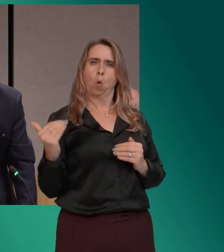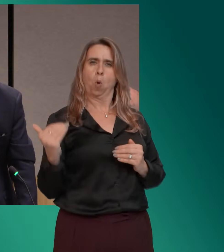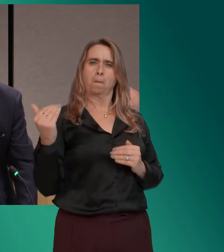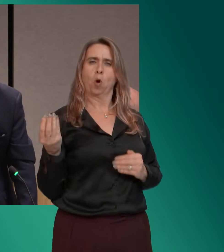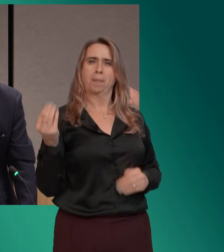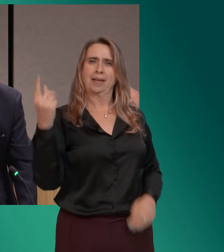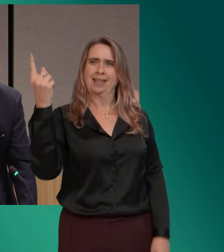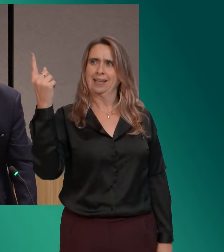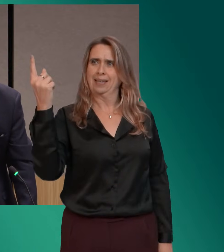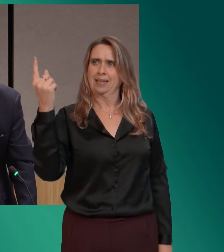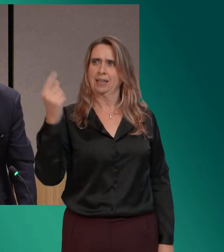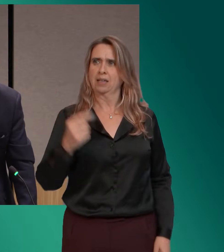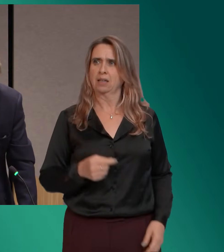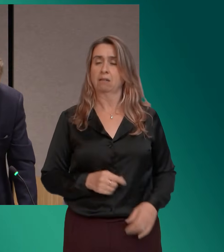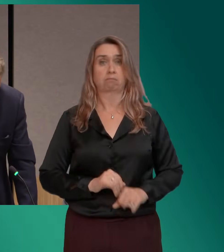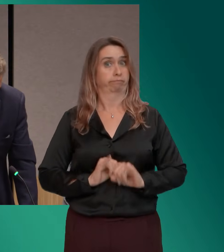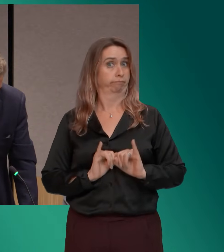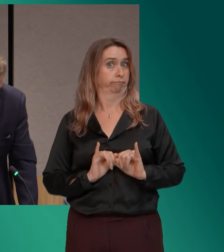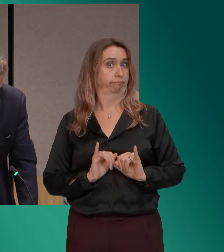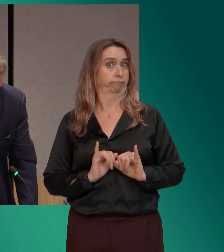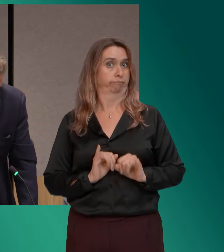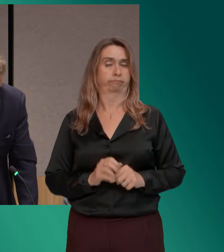I mean, this is so wrong.